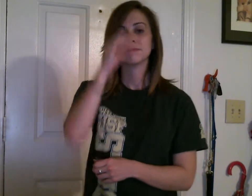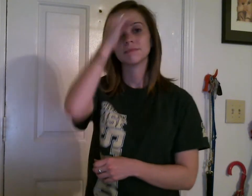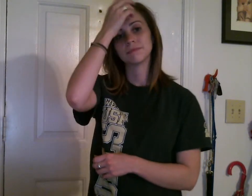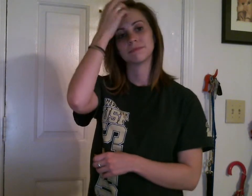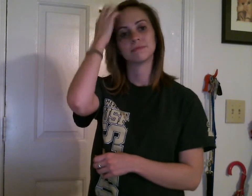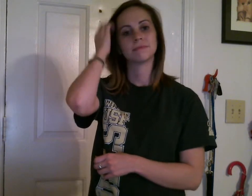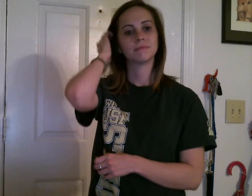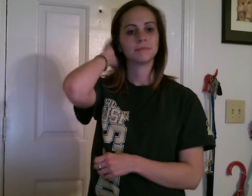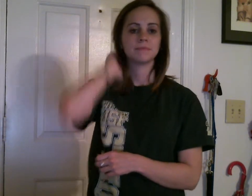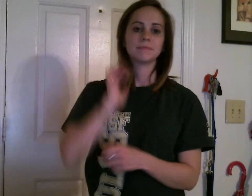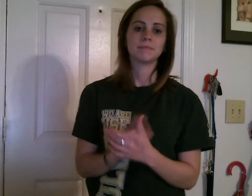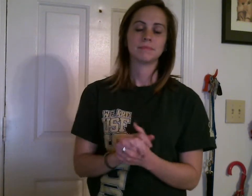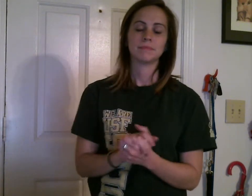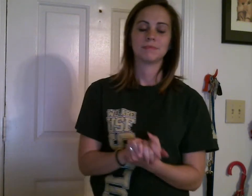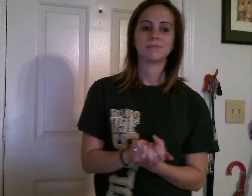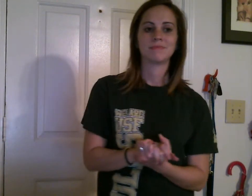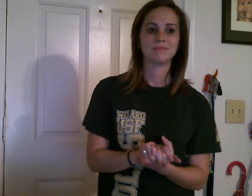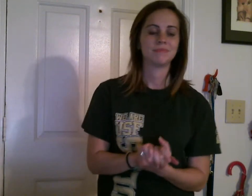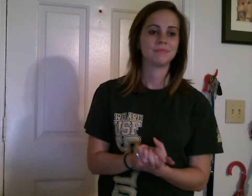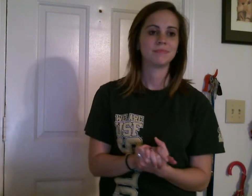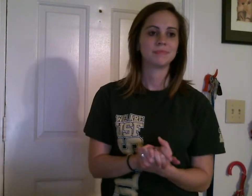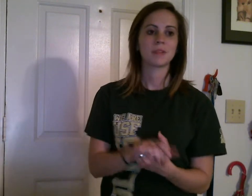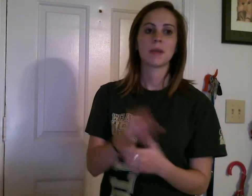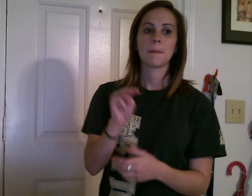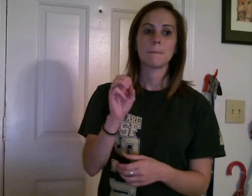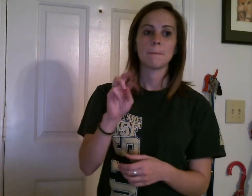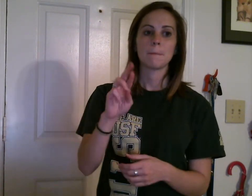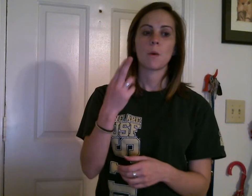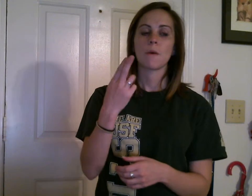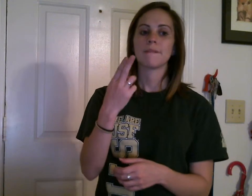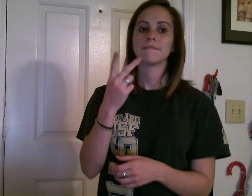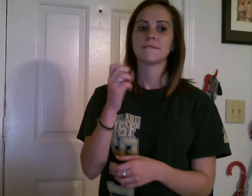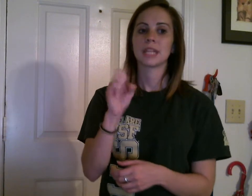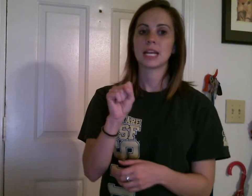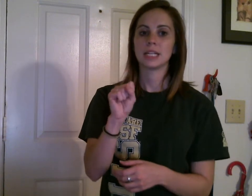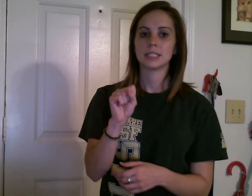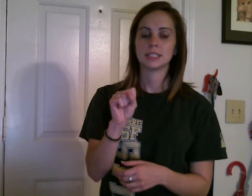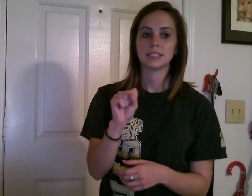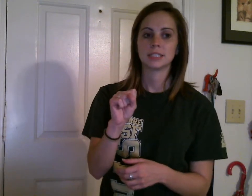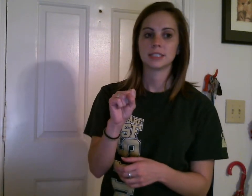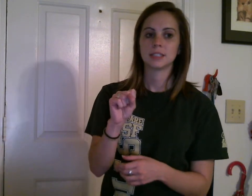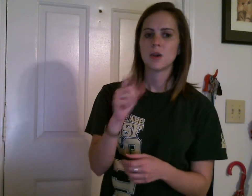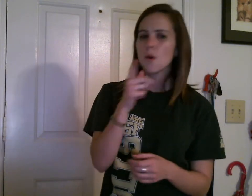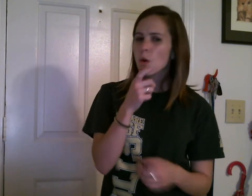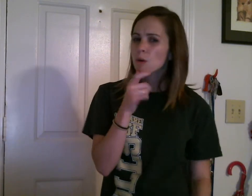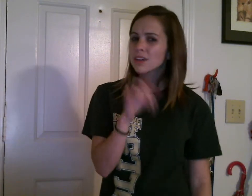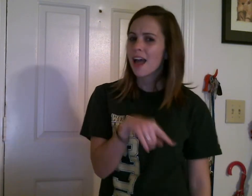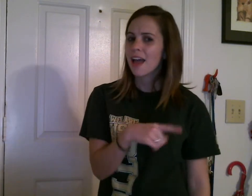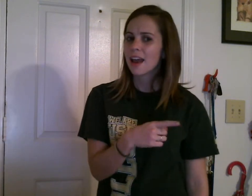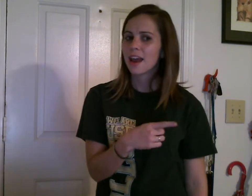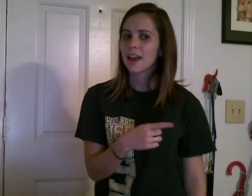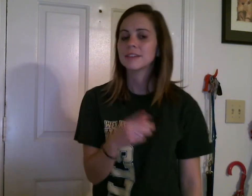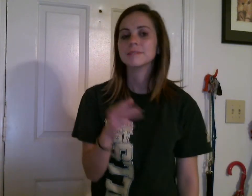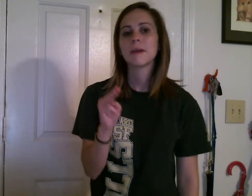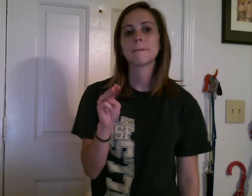hygiene, and Venus got VD. Morpheus. What character do you know as Morpheus? Who's Morpheus? Matrix. Very good. Make sense